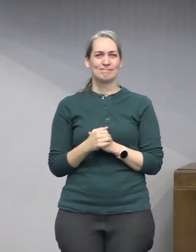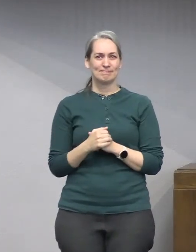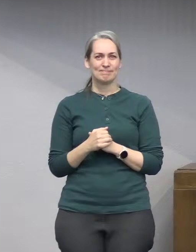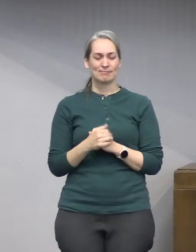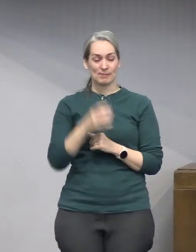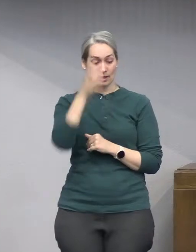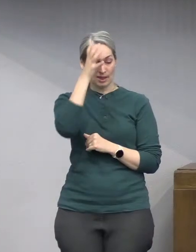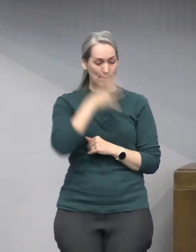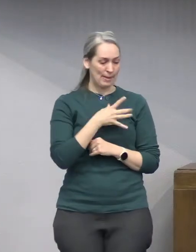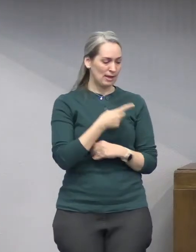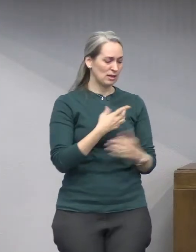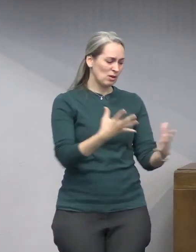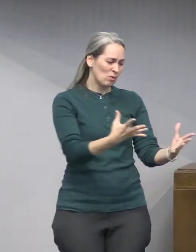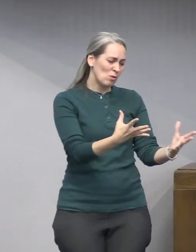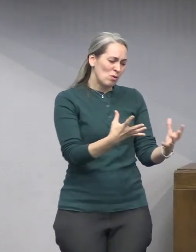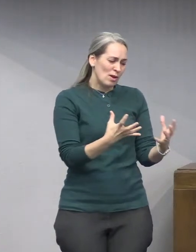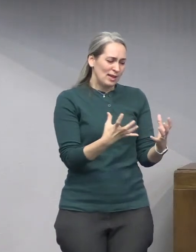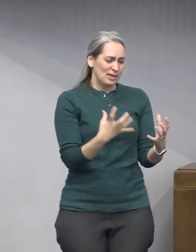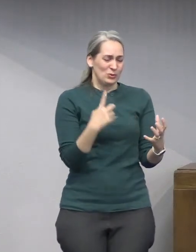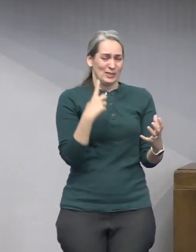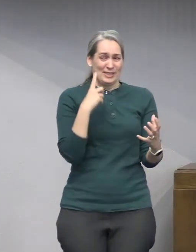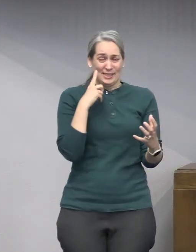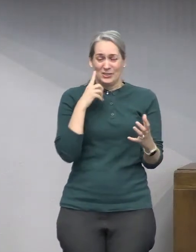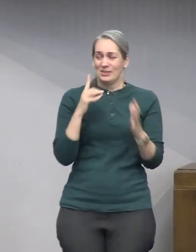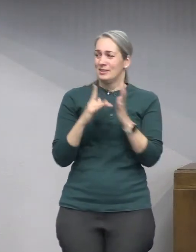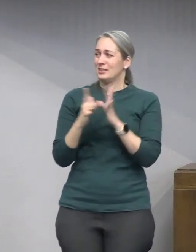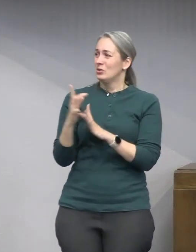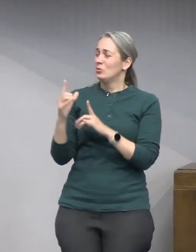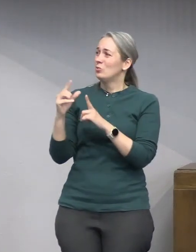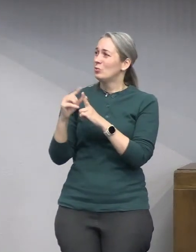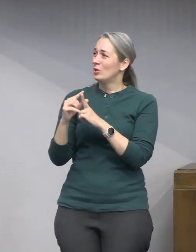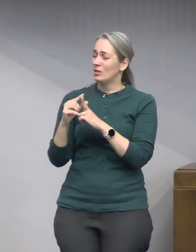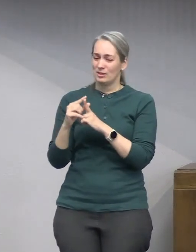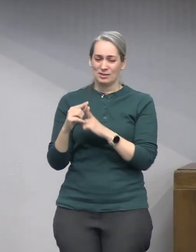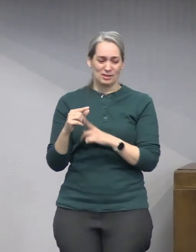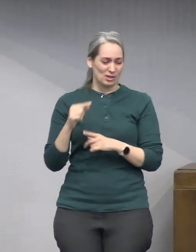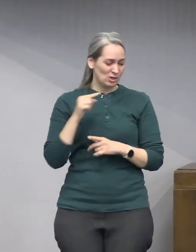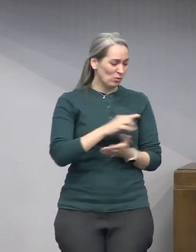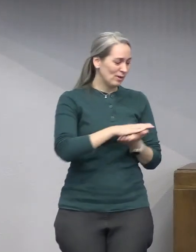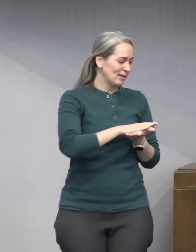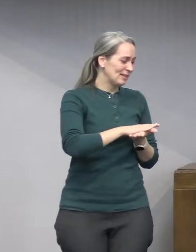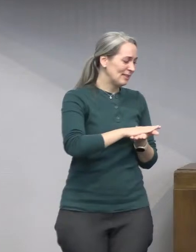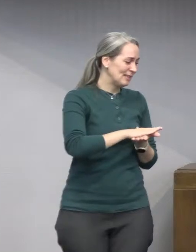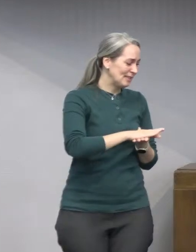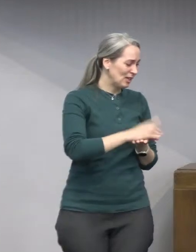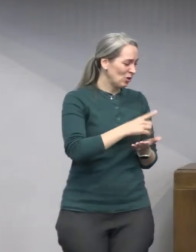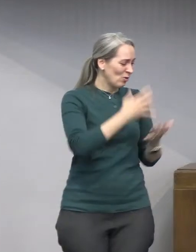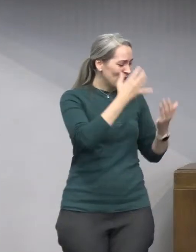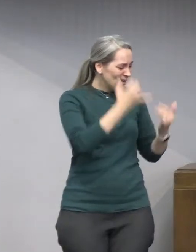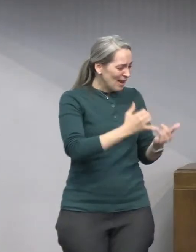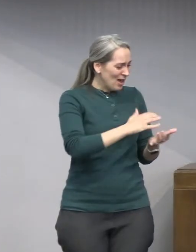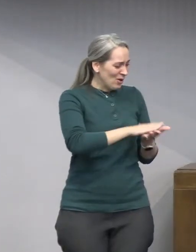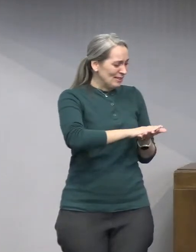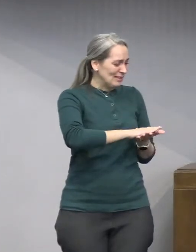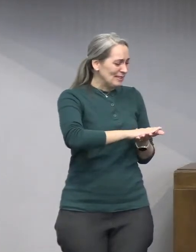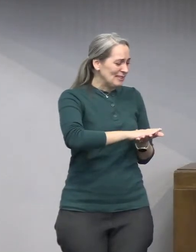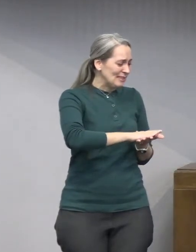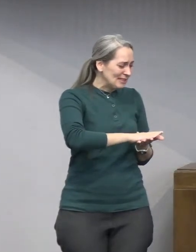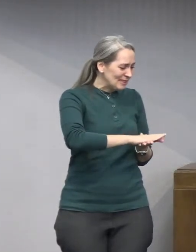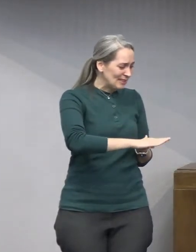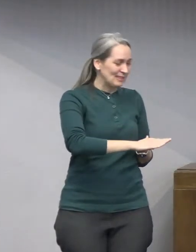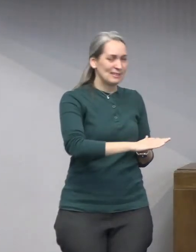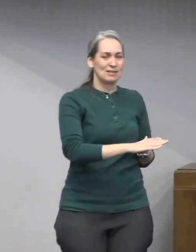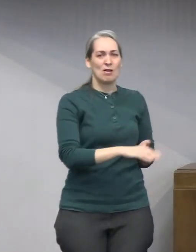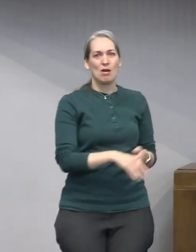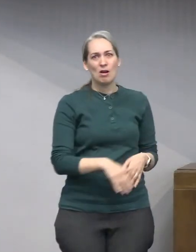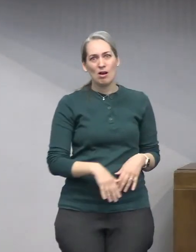The man had longed to hear those words, hadn't he? You are cleaned. You are now clean. How